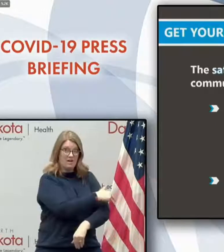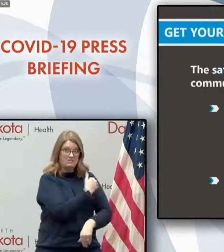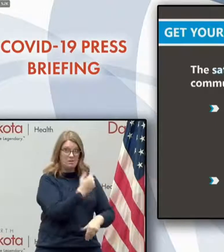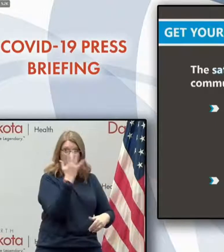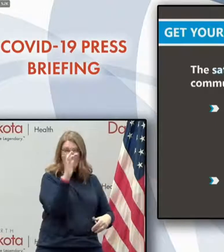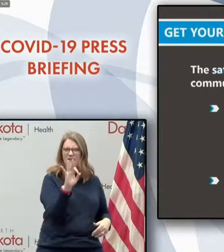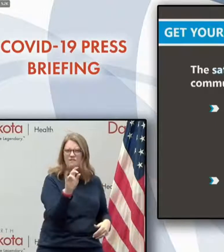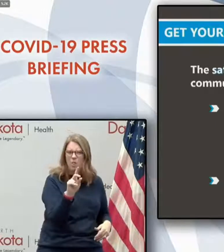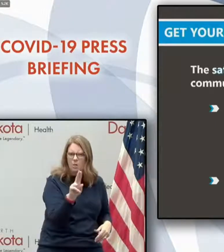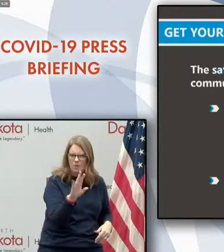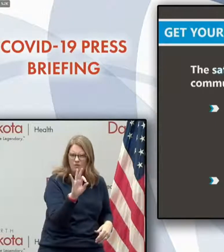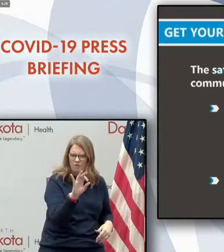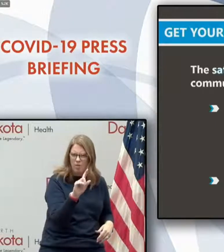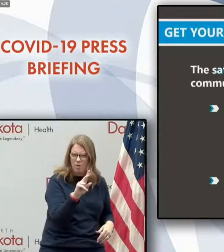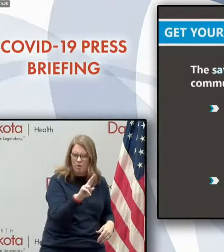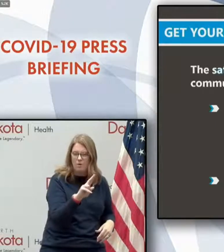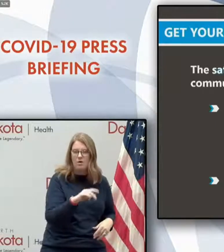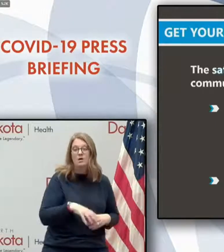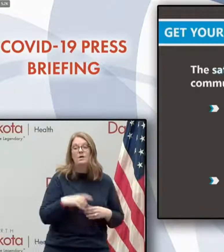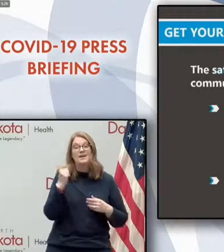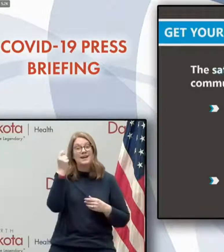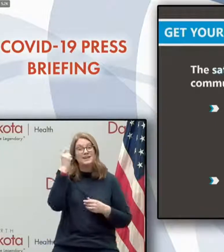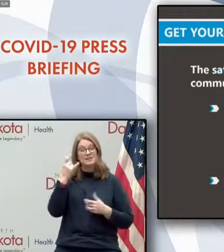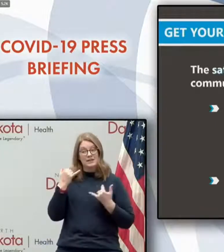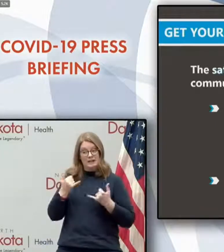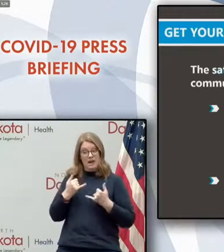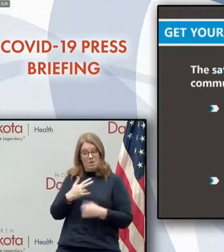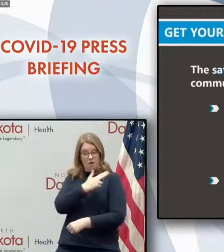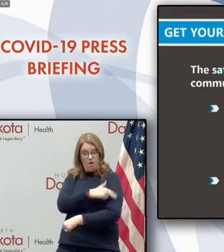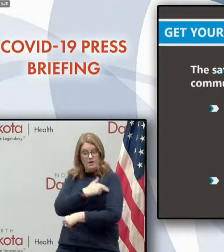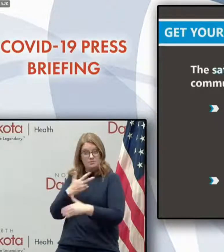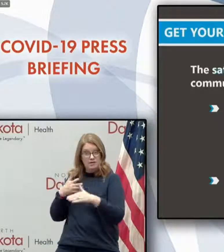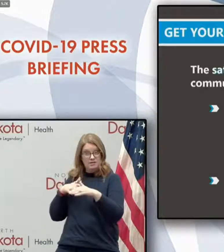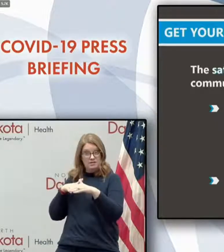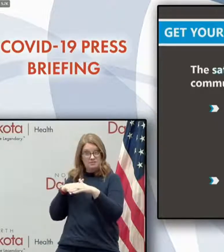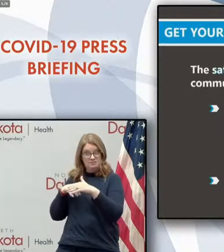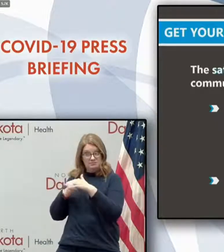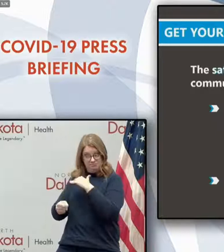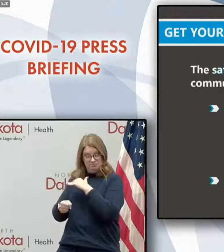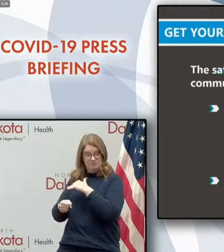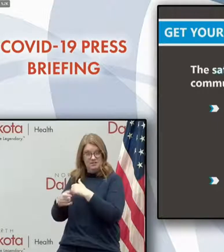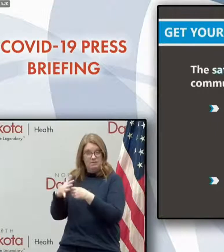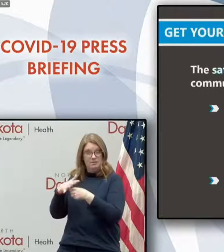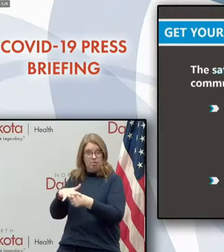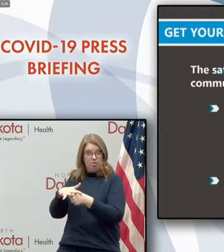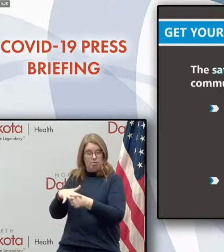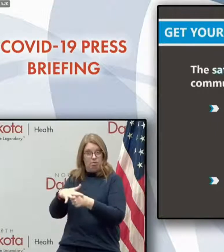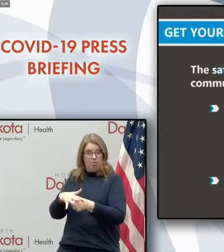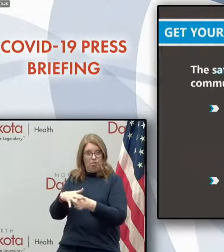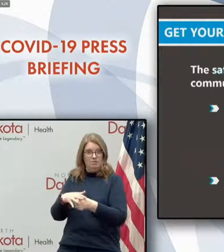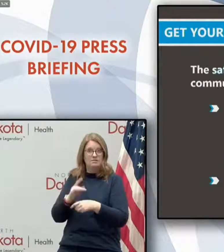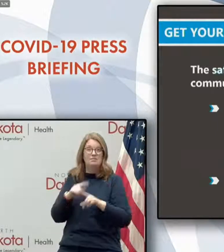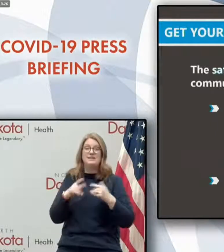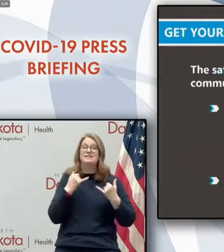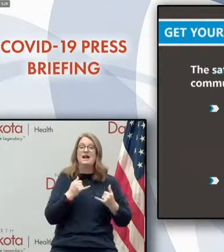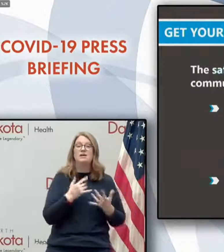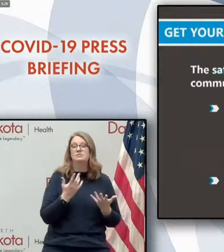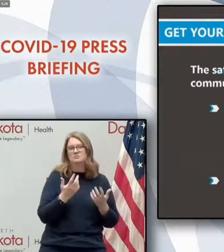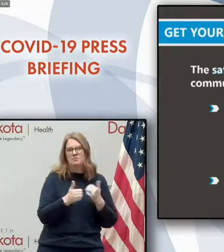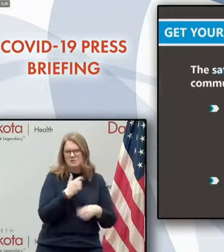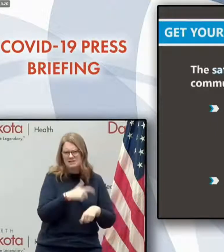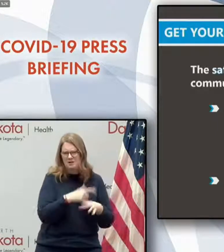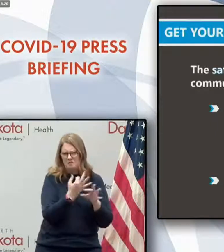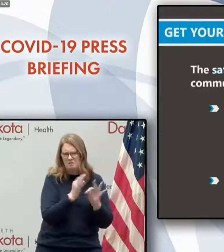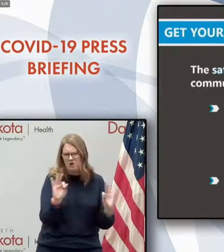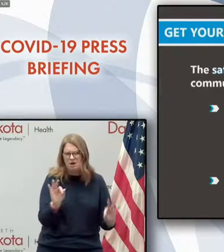we want to take pressure off of our hospitalizations, everybody can get their flu shot. It's available now. In most cases, it's free, and